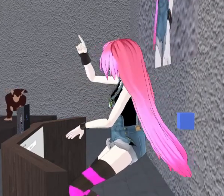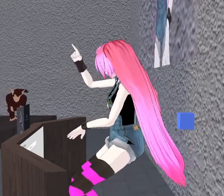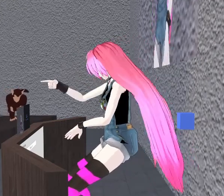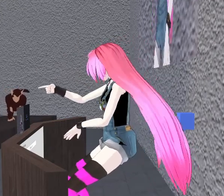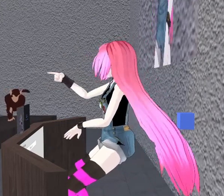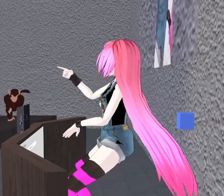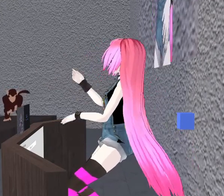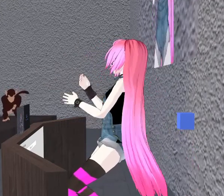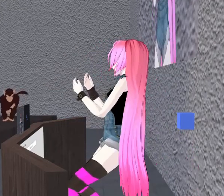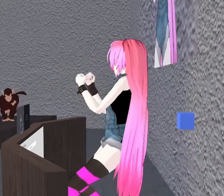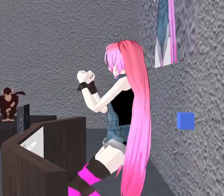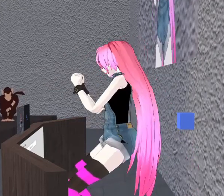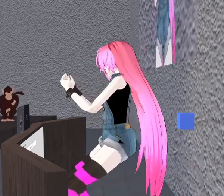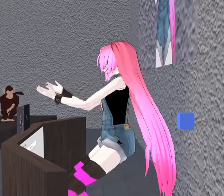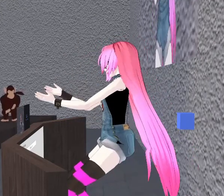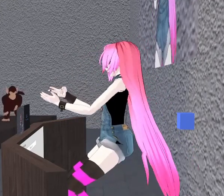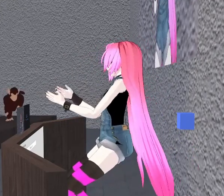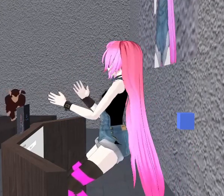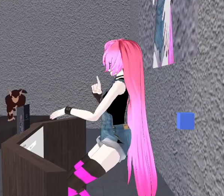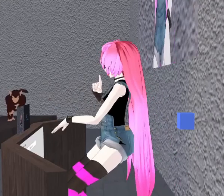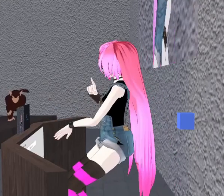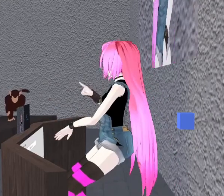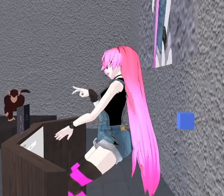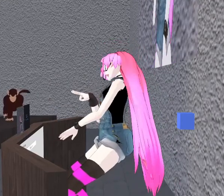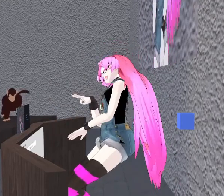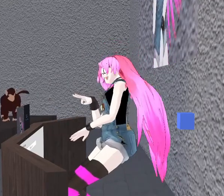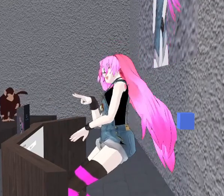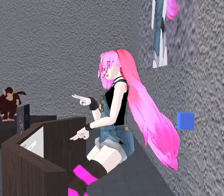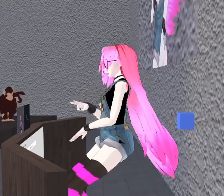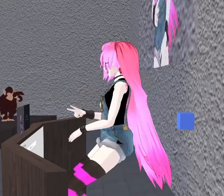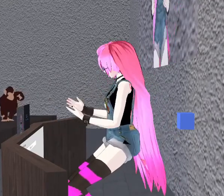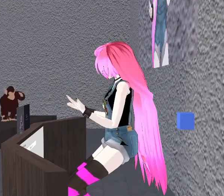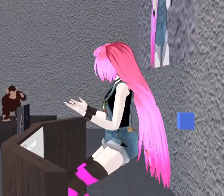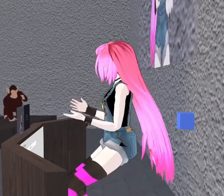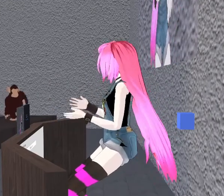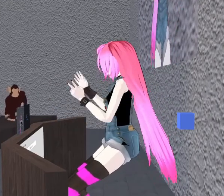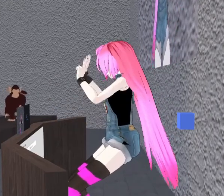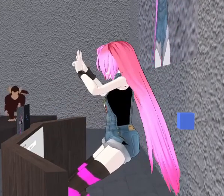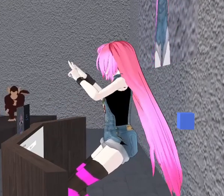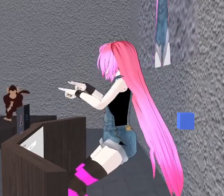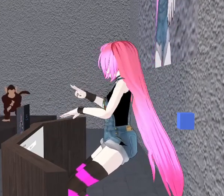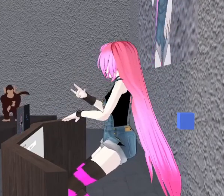and you get this right, but I'm just informing you that deaf people probably will look at you funny if you introduce yourself as Bunny Rabbit Jr. or